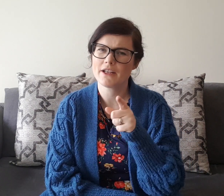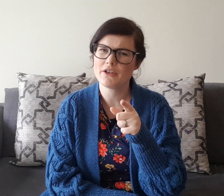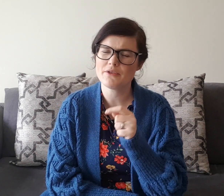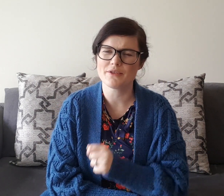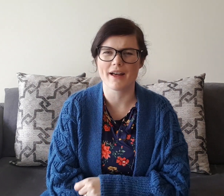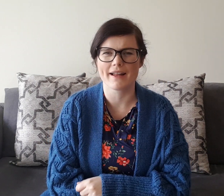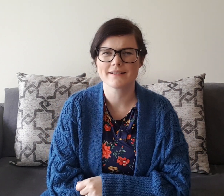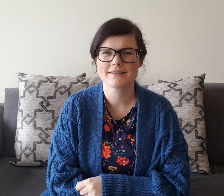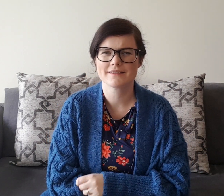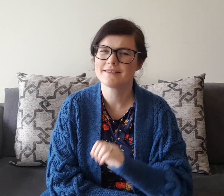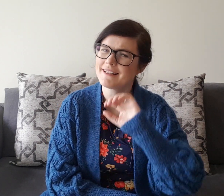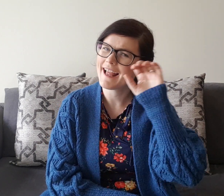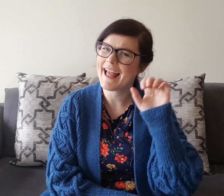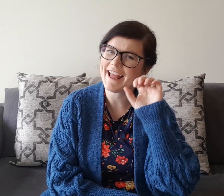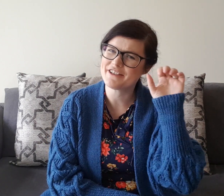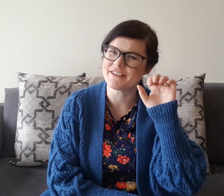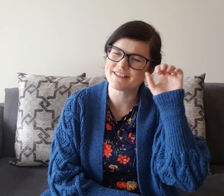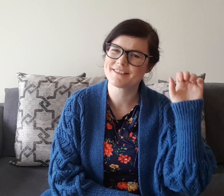you do that? Hedges.